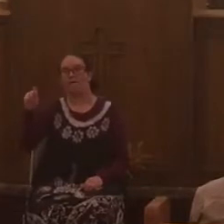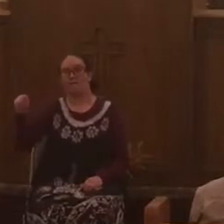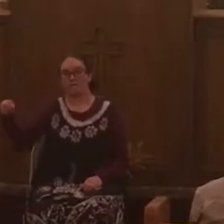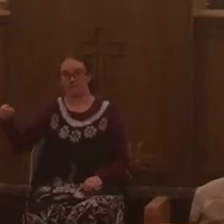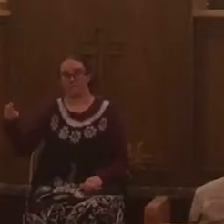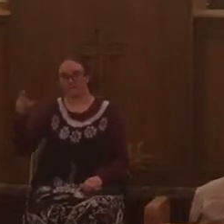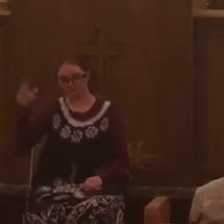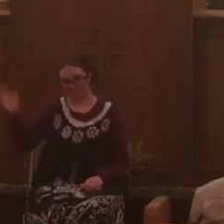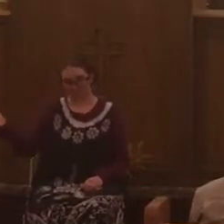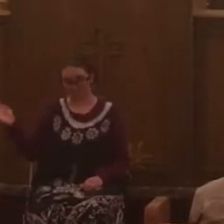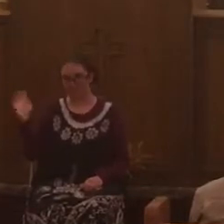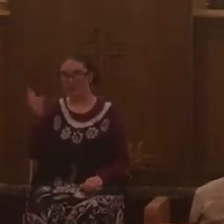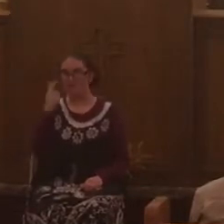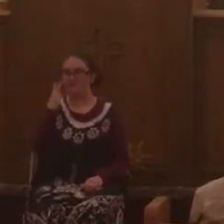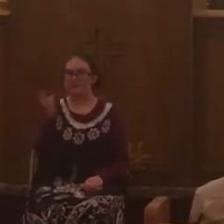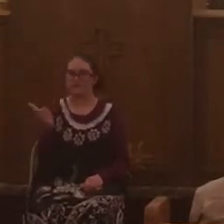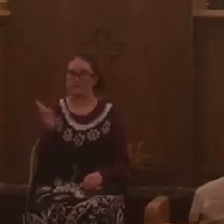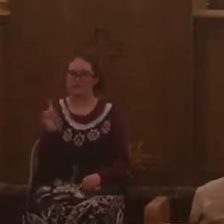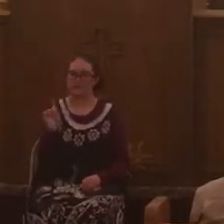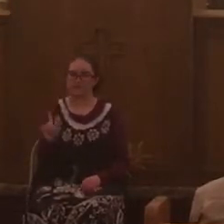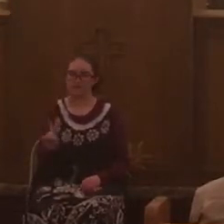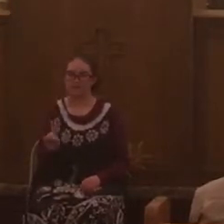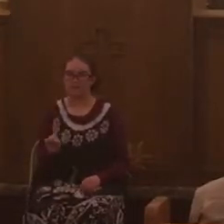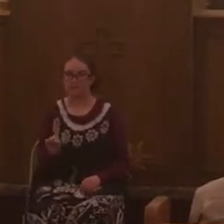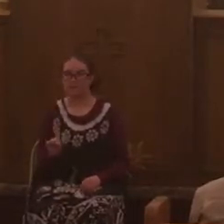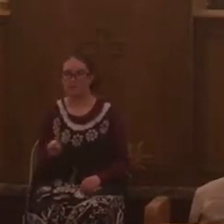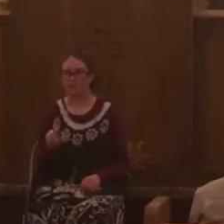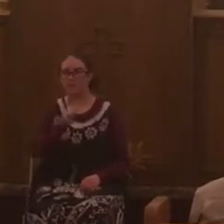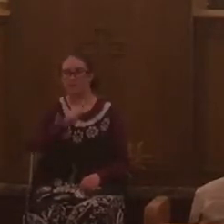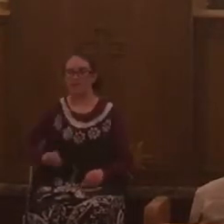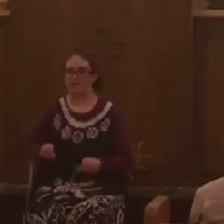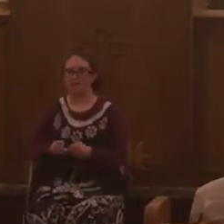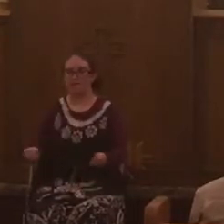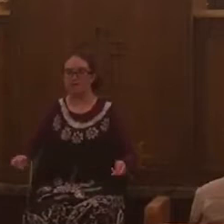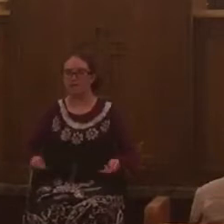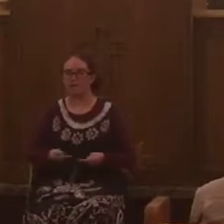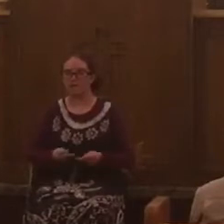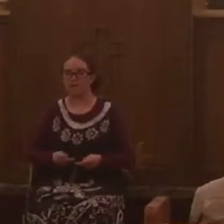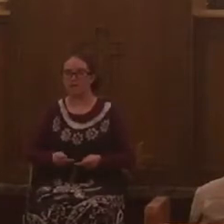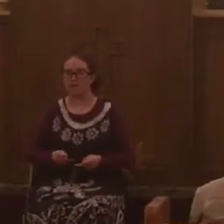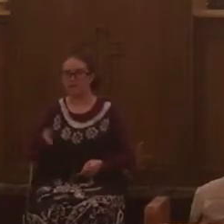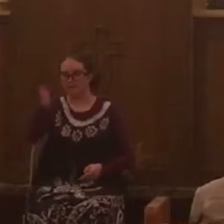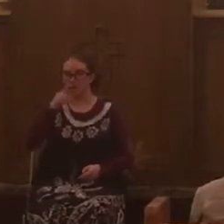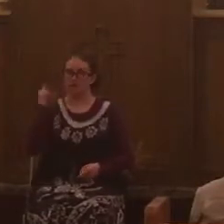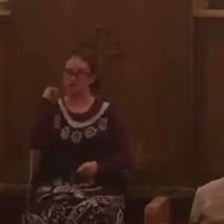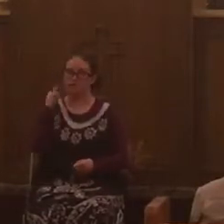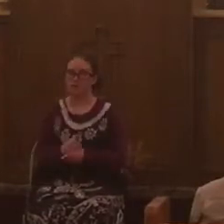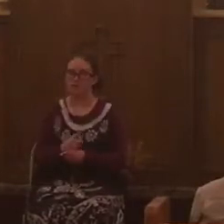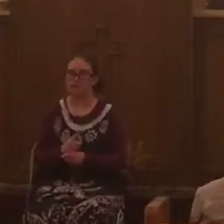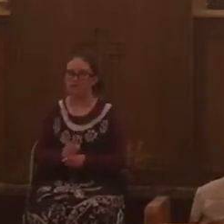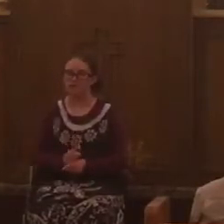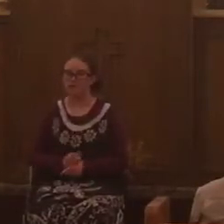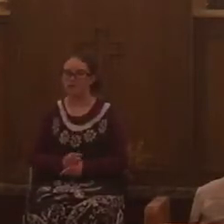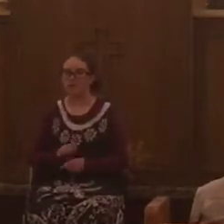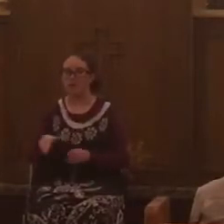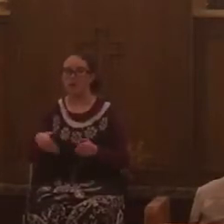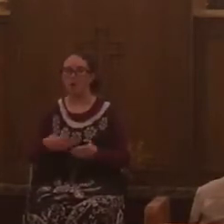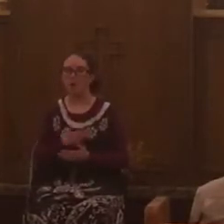happen here when the church wakes up in our mind that the spiritual things in our lives are far more important than the